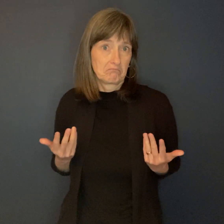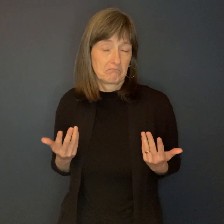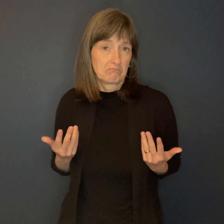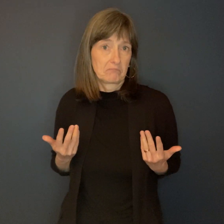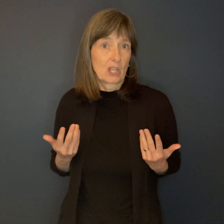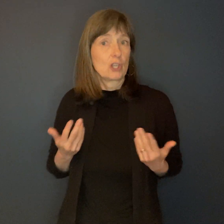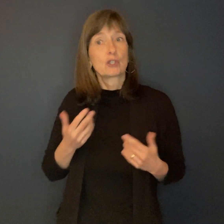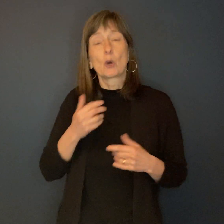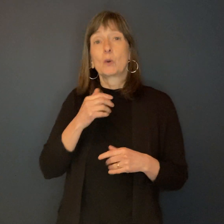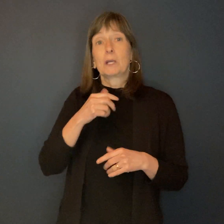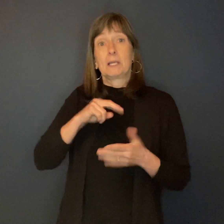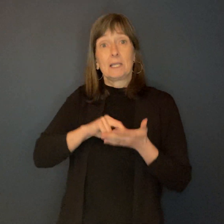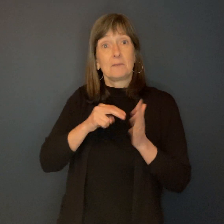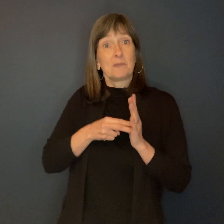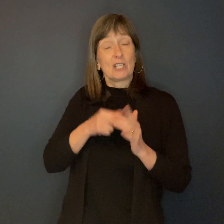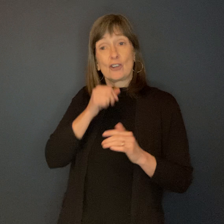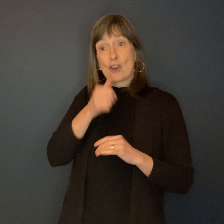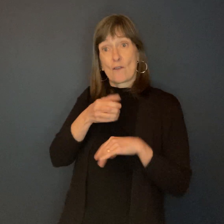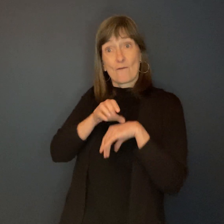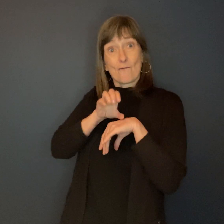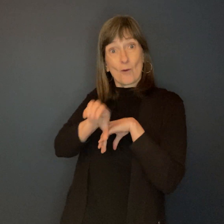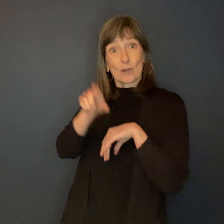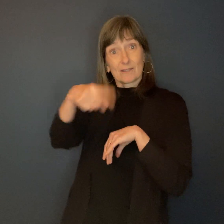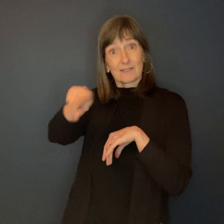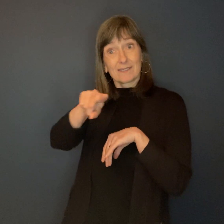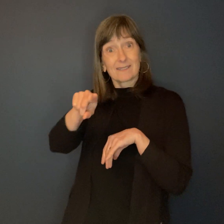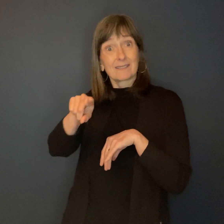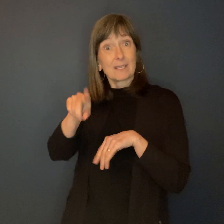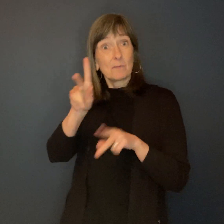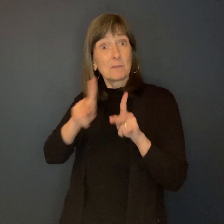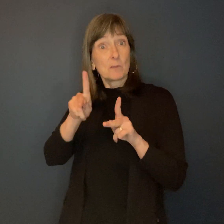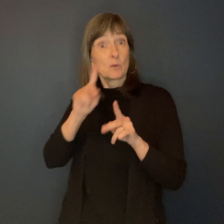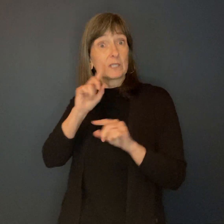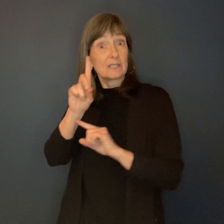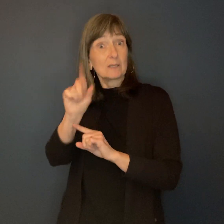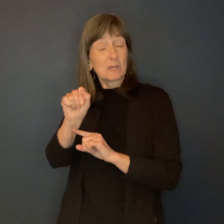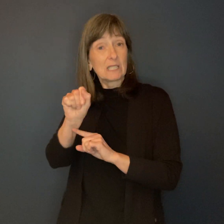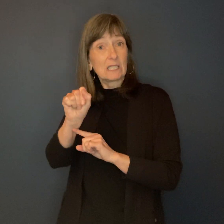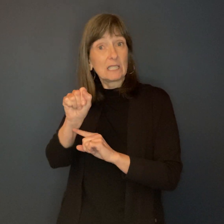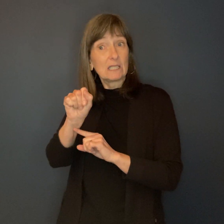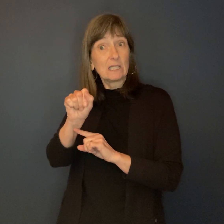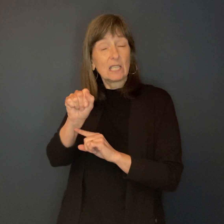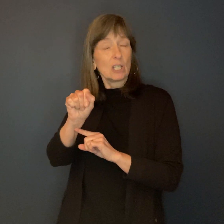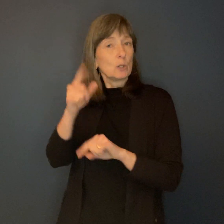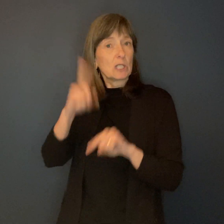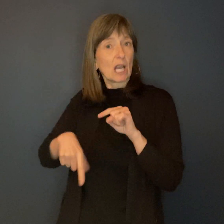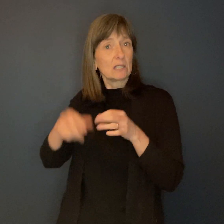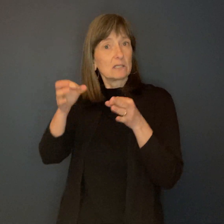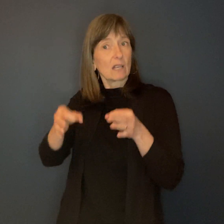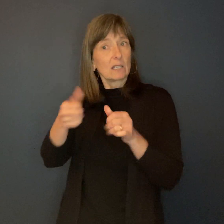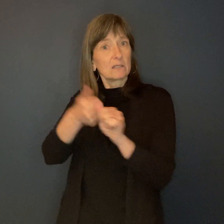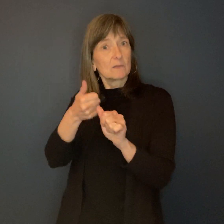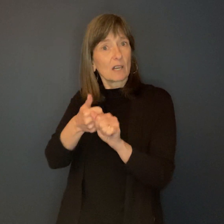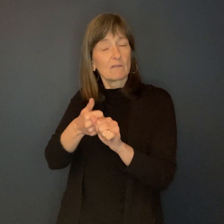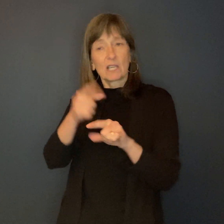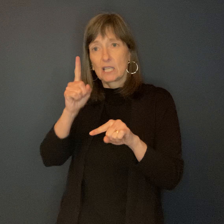forcing people to live outside of the systems altogether, like not be able to make personal decisions or financial or